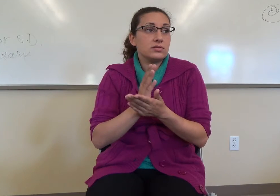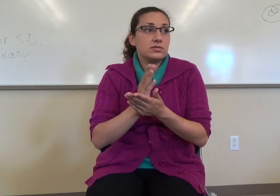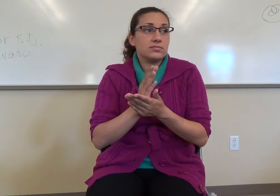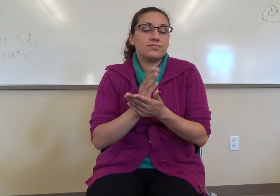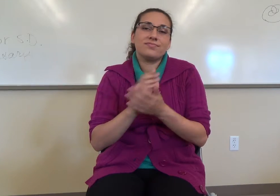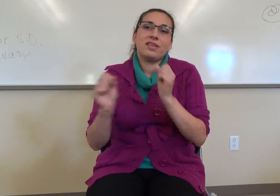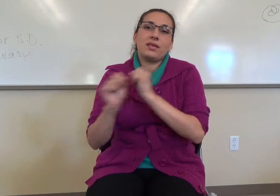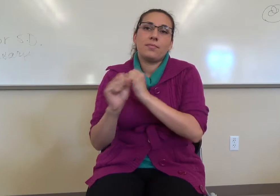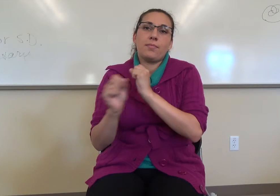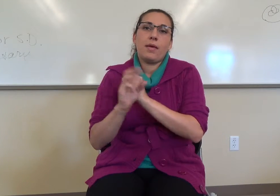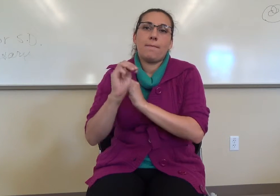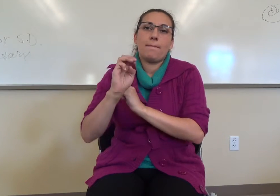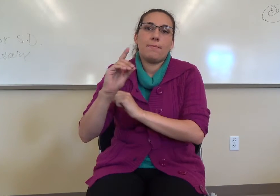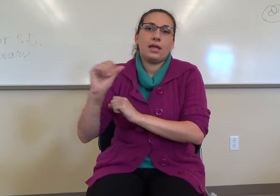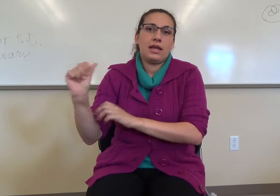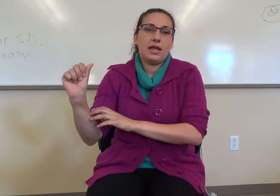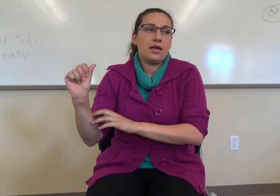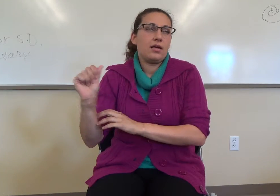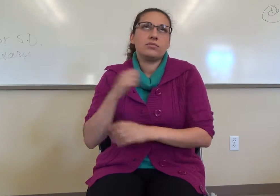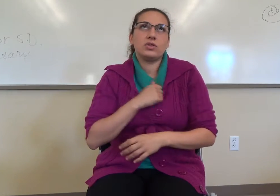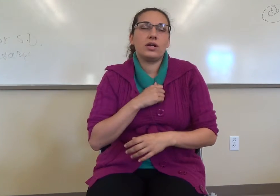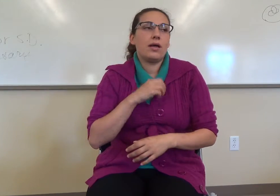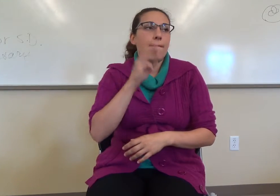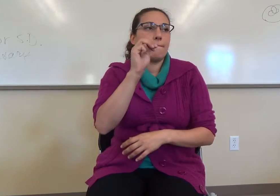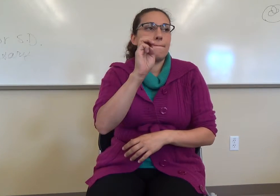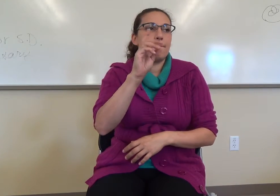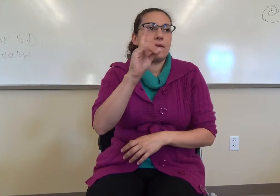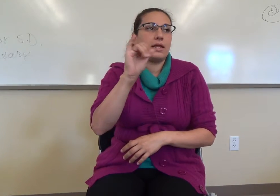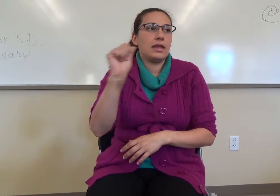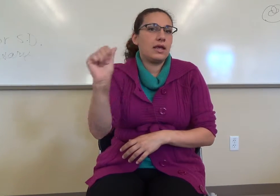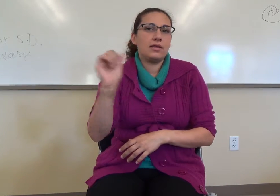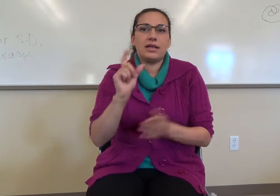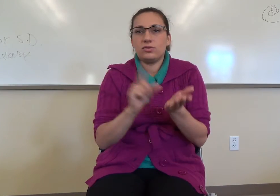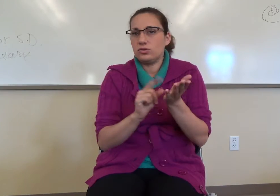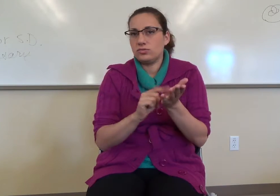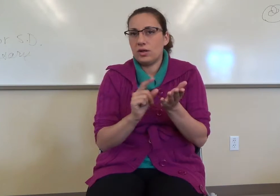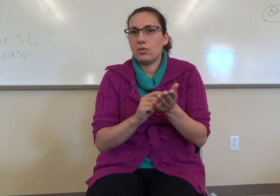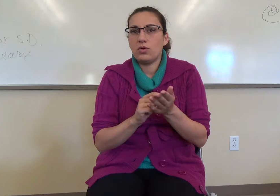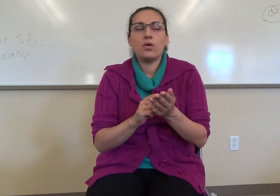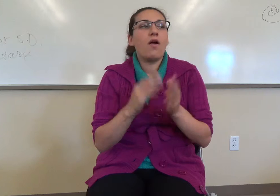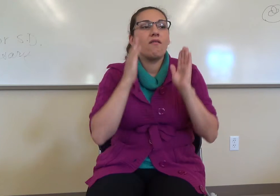preferred to focus on the bravery of Martin Luther King, whose eloquence made him so quotable.